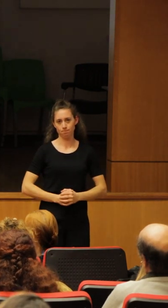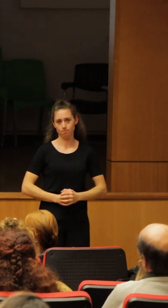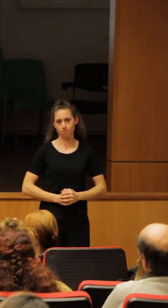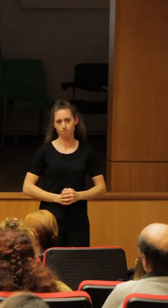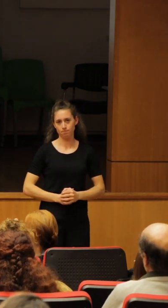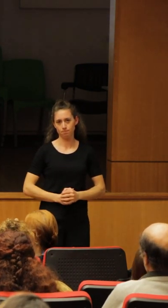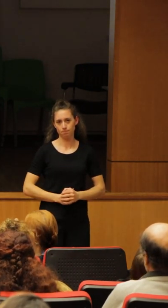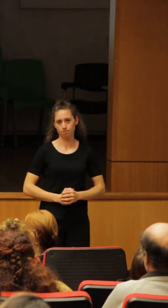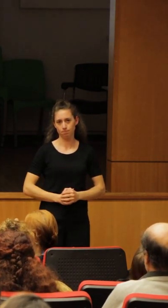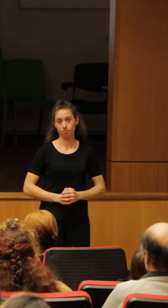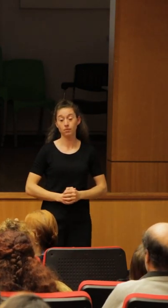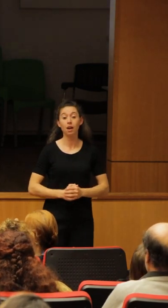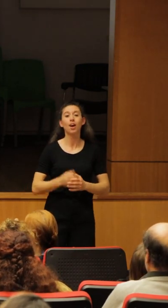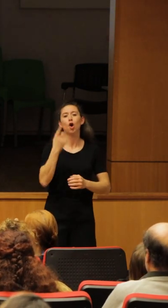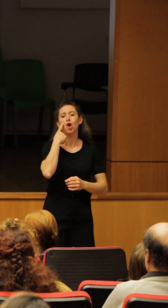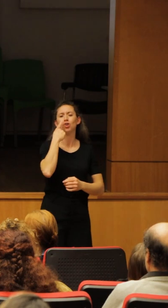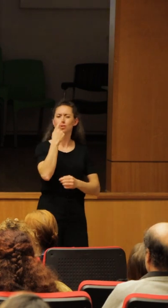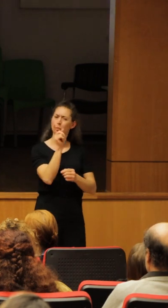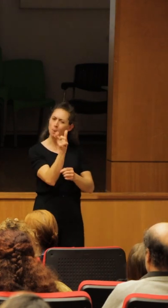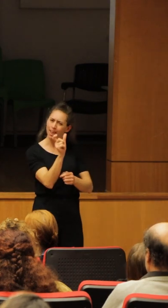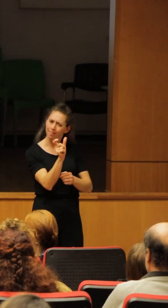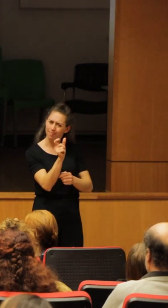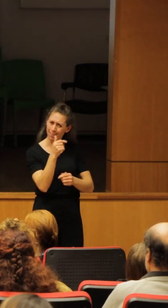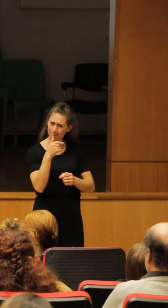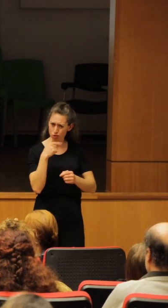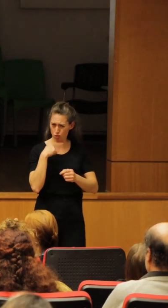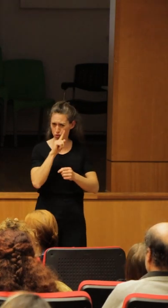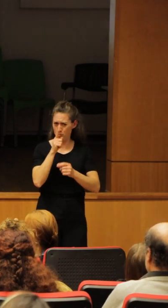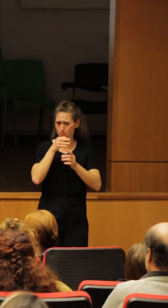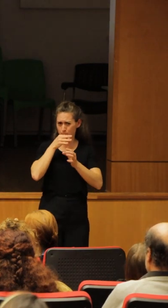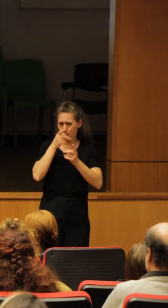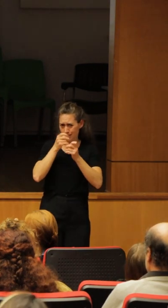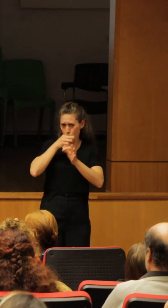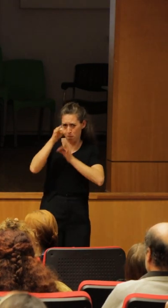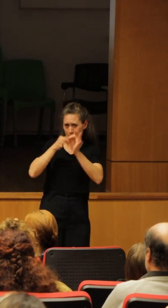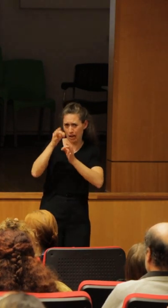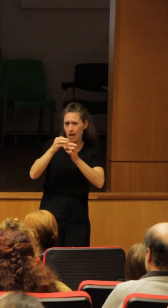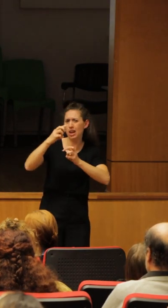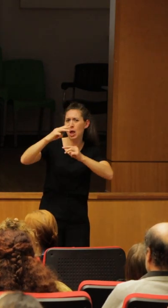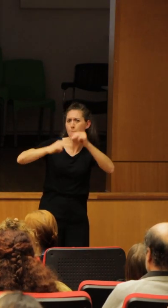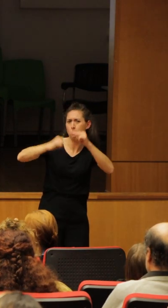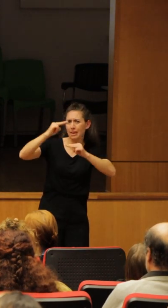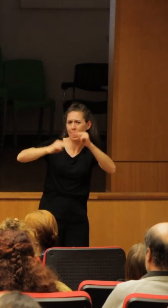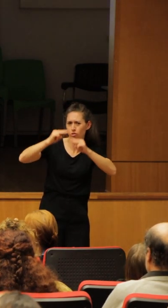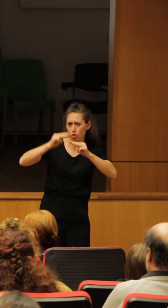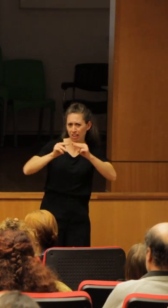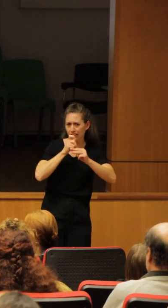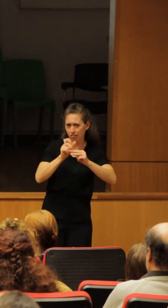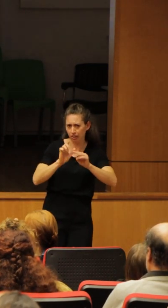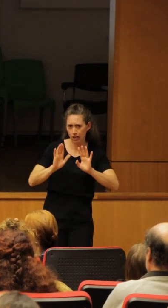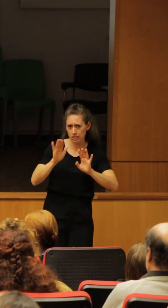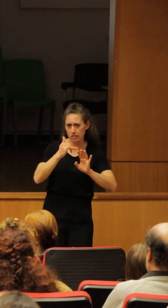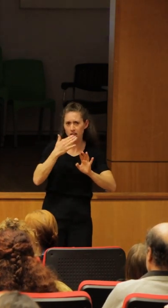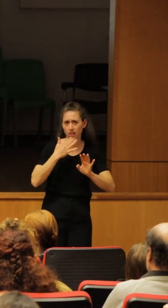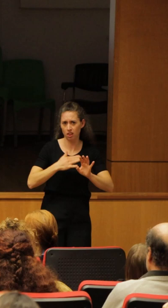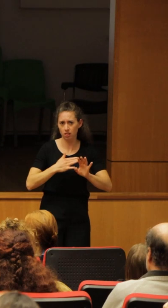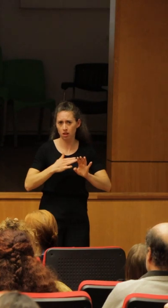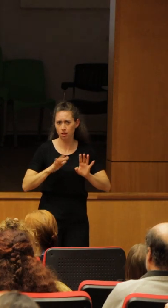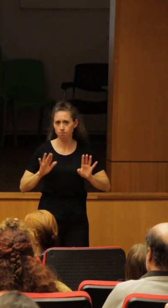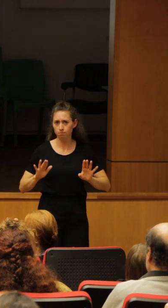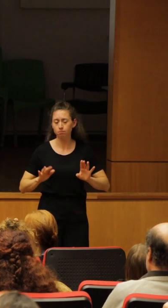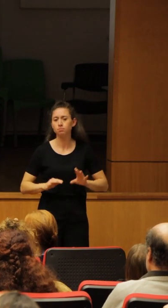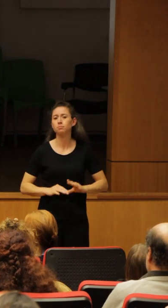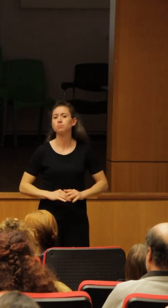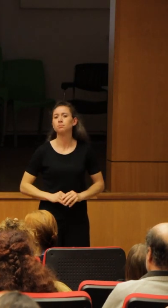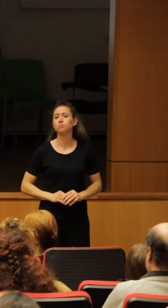word, right? So we're not going to be talking. Conocemos la palabra, ¿verdad? No necesito explicarla. So basically we have two things and then we use characteristics of one